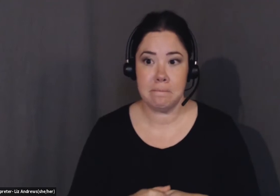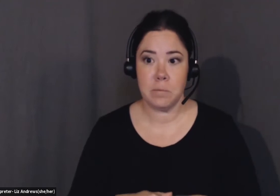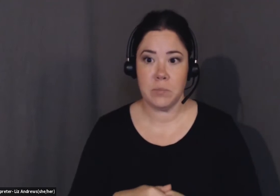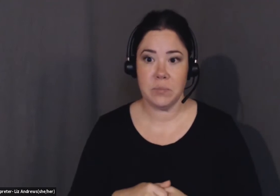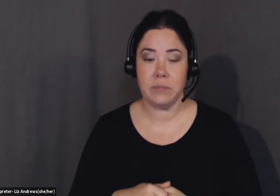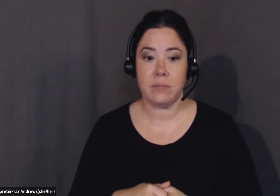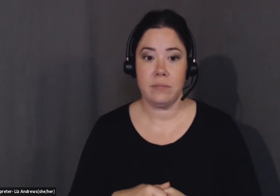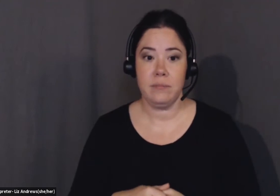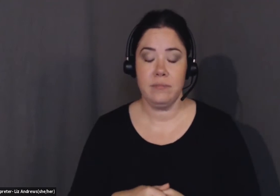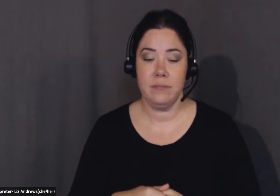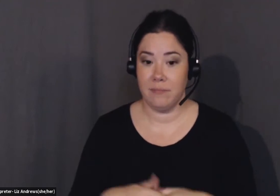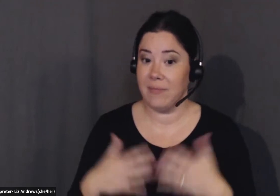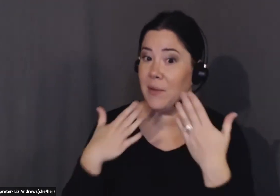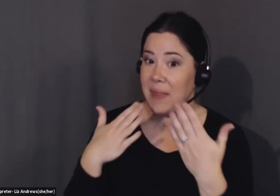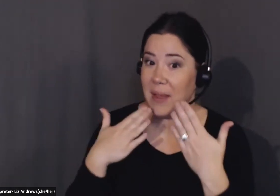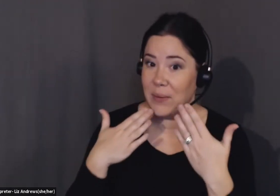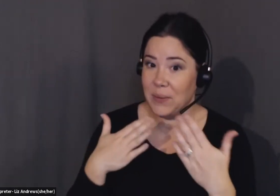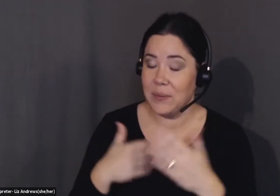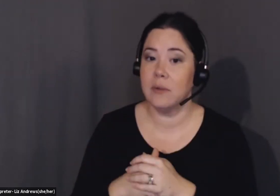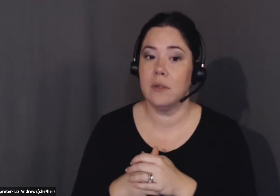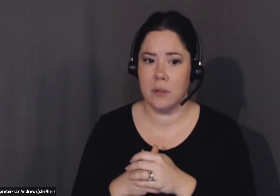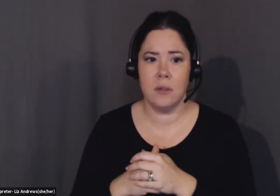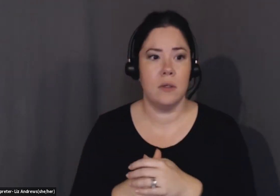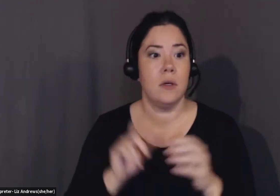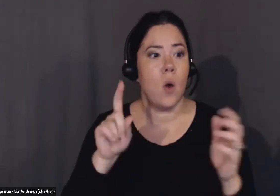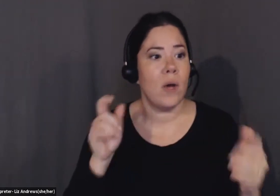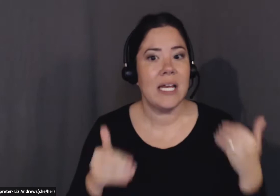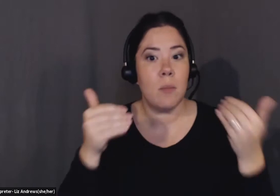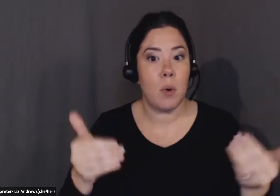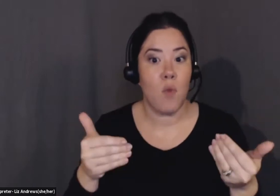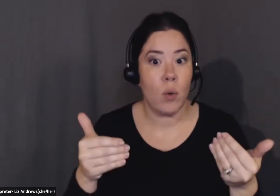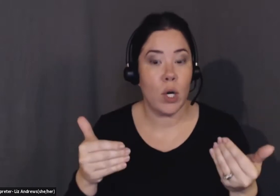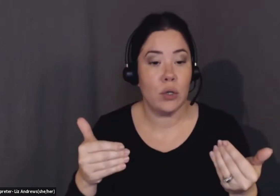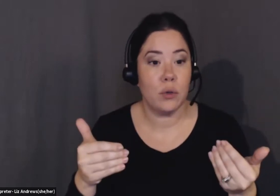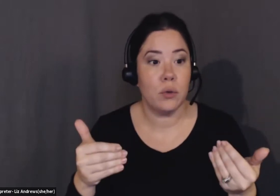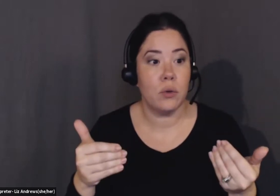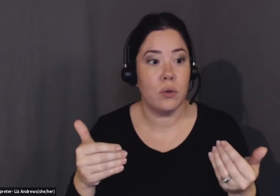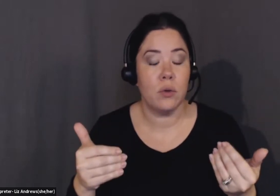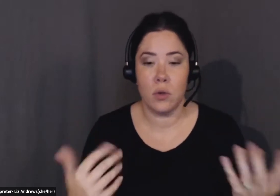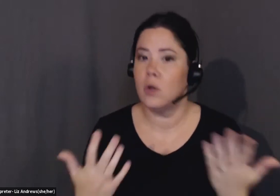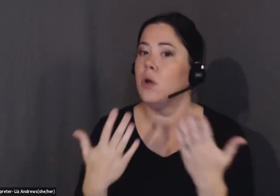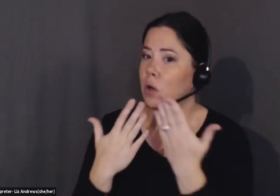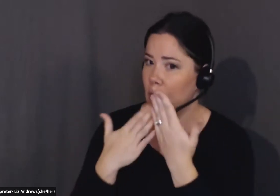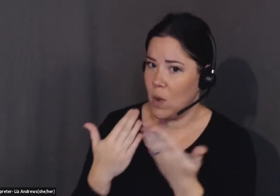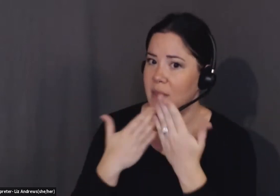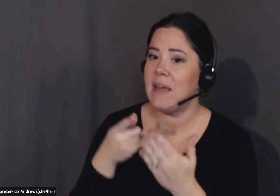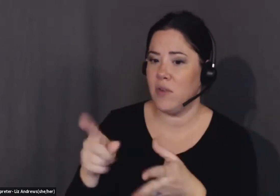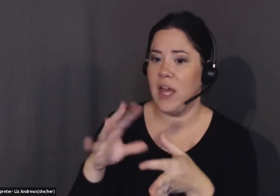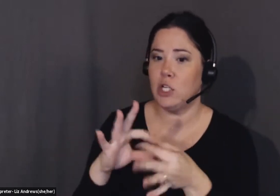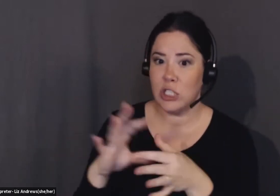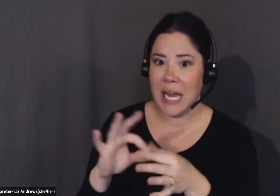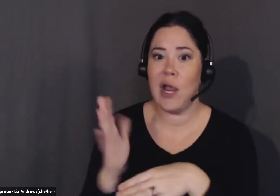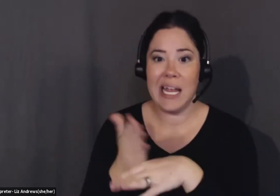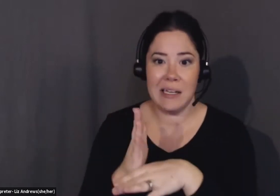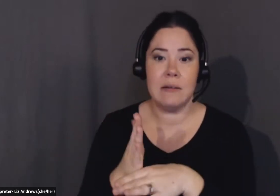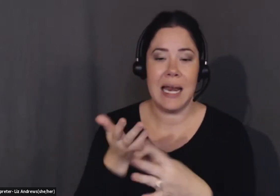And we Let's thank move you forward. for. Okay. We need to move forward and get our Yeah, quotes in. yeah. So we're thankful that you're sharing and it's interactive